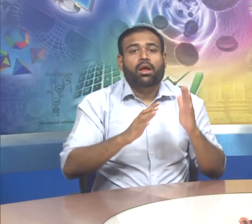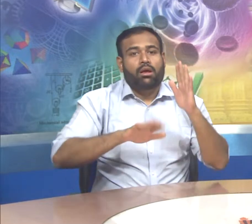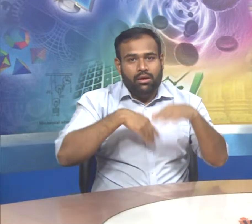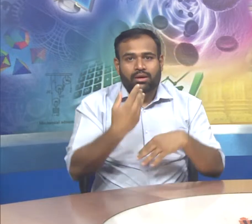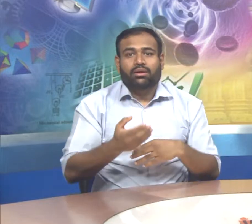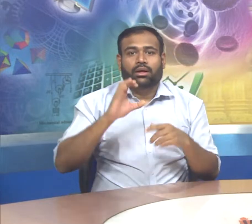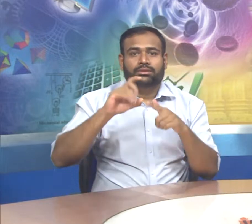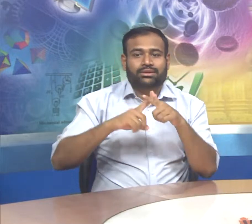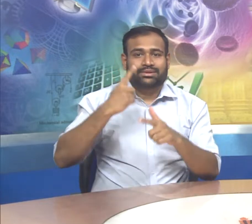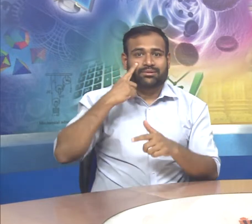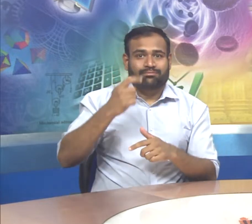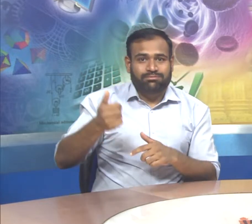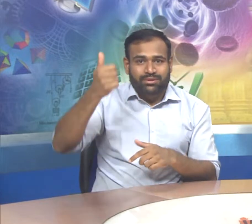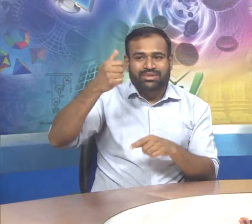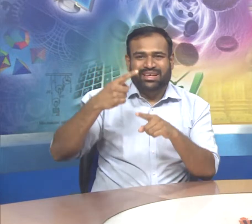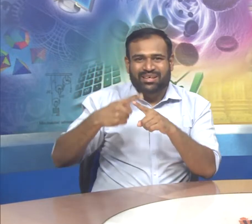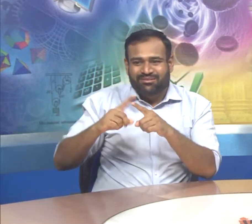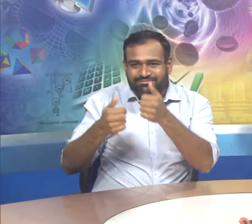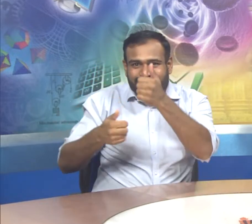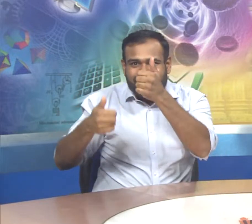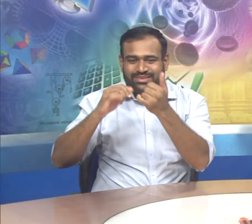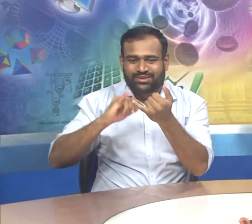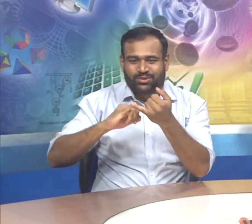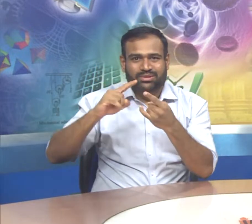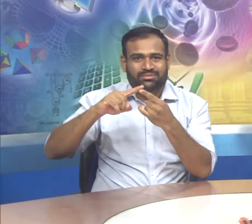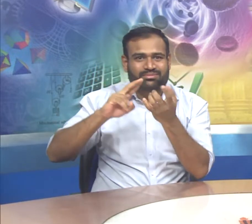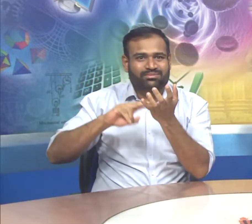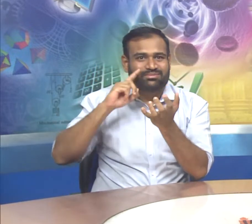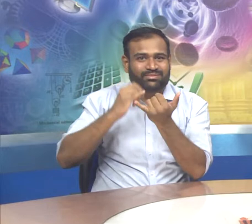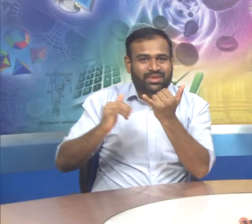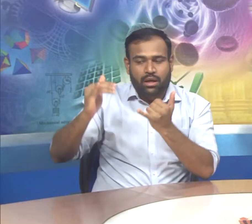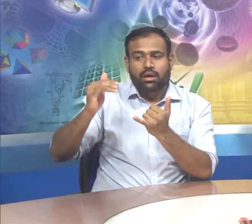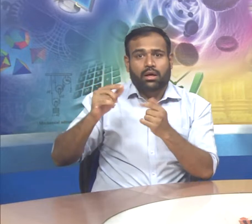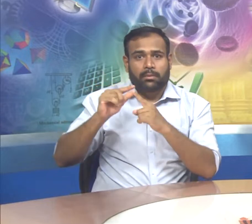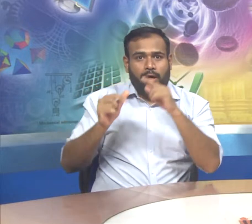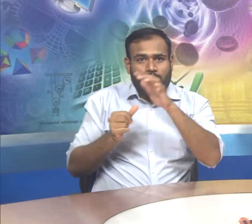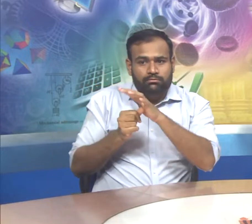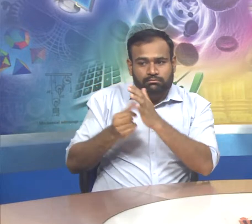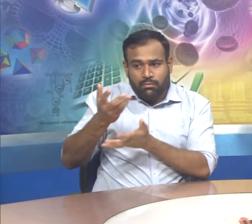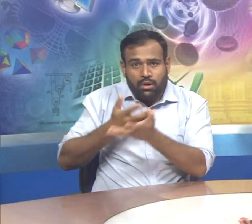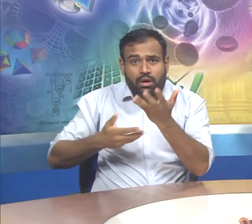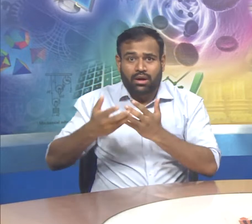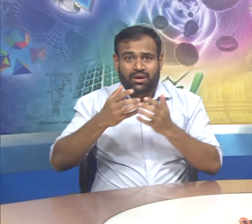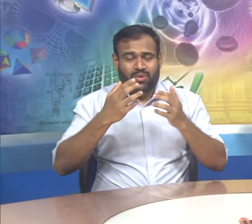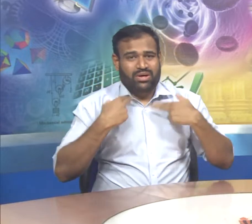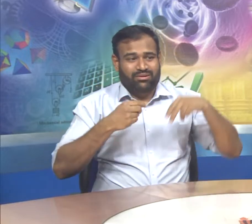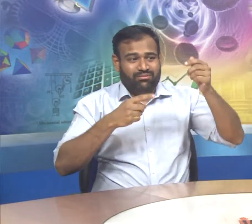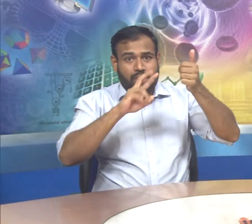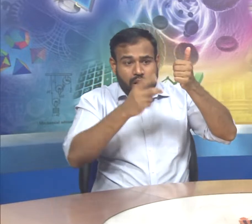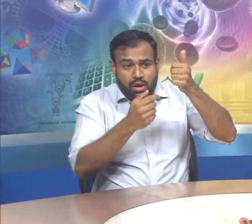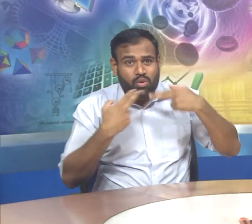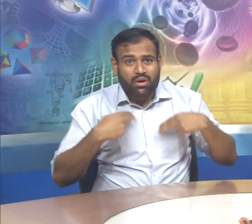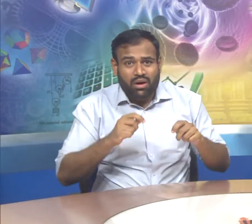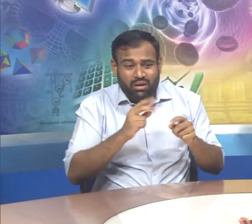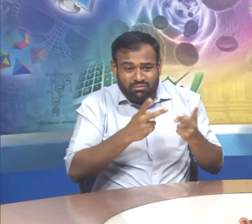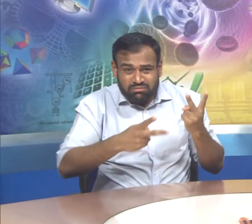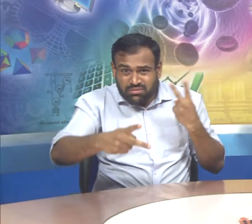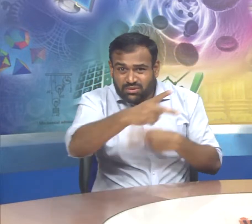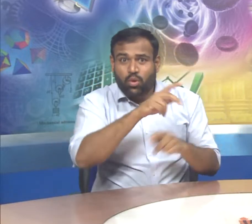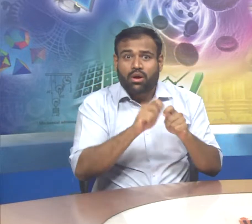While appointing other judges, the President is bound to consult the Chief Justice